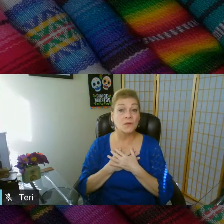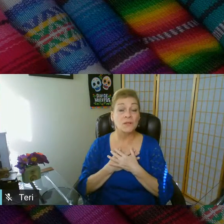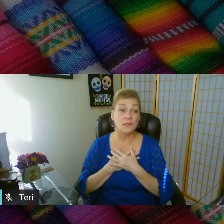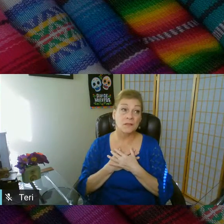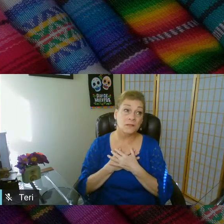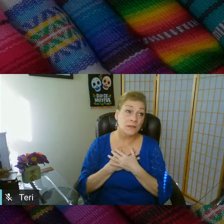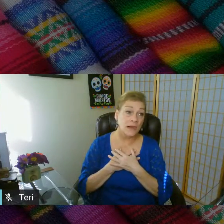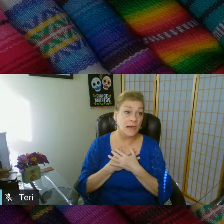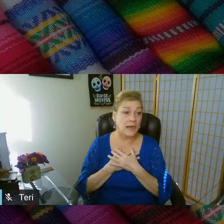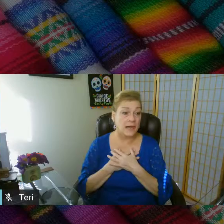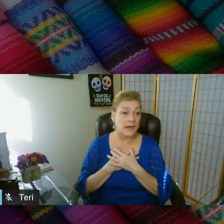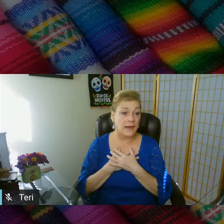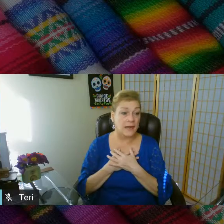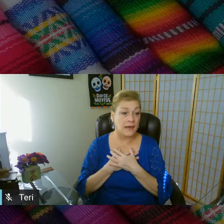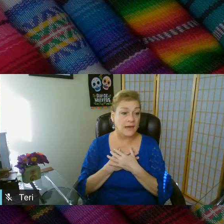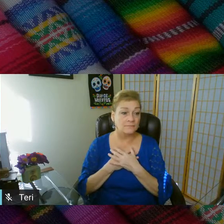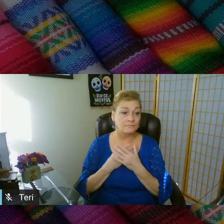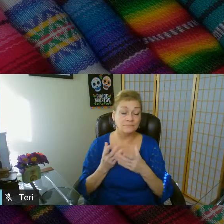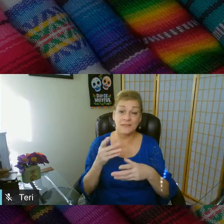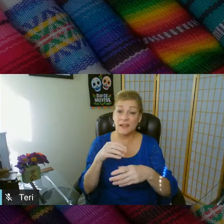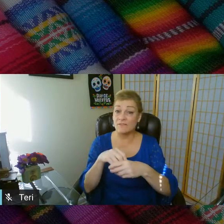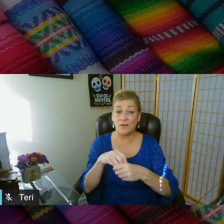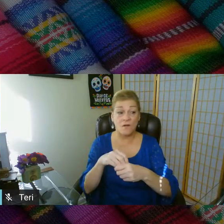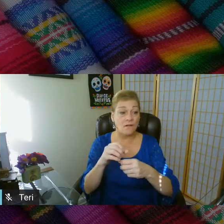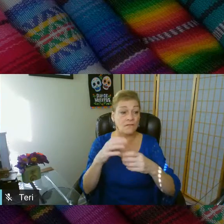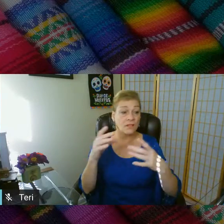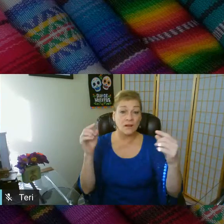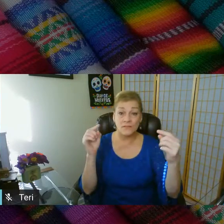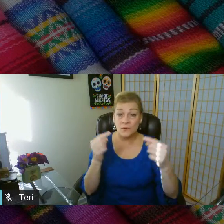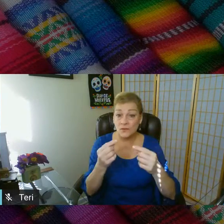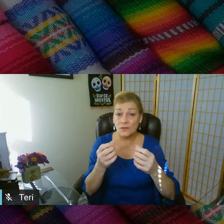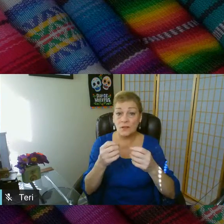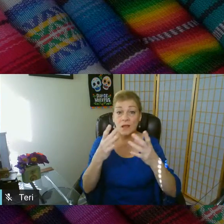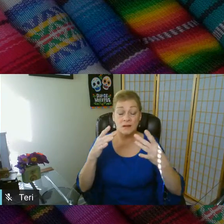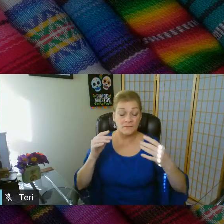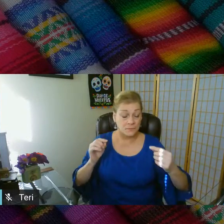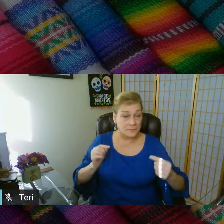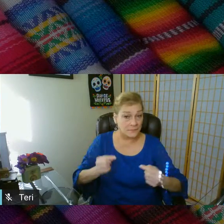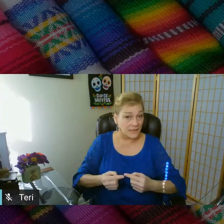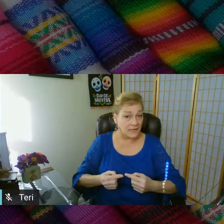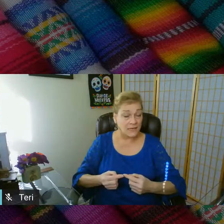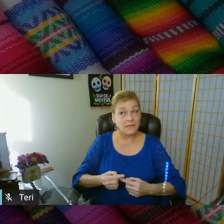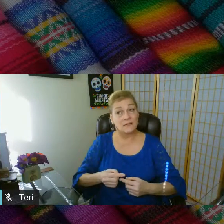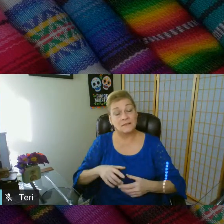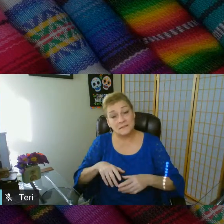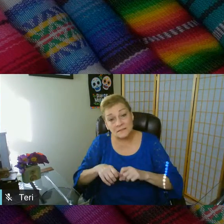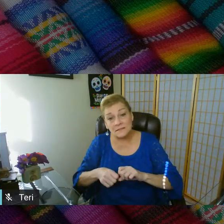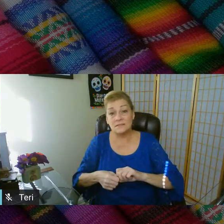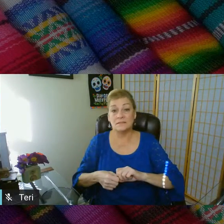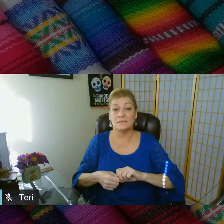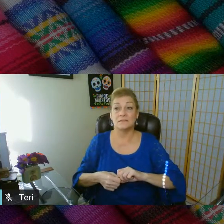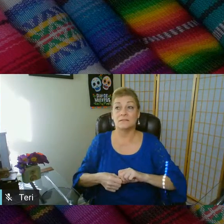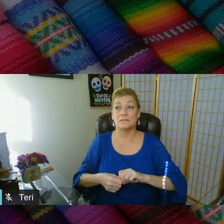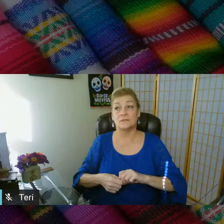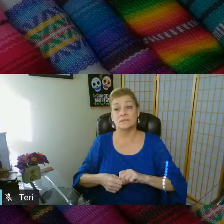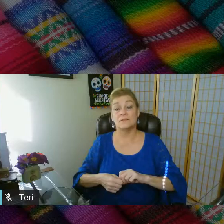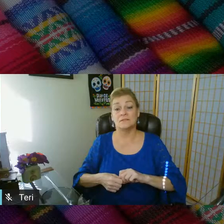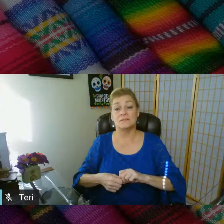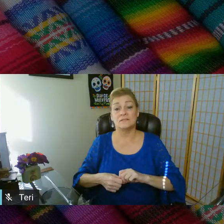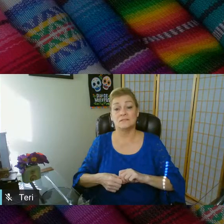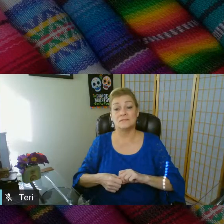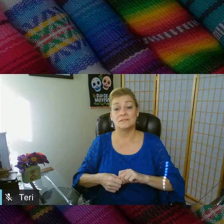include lots of hurt, lots of pain. And that, we